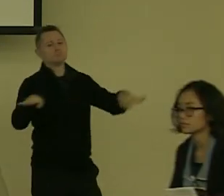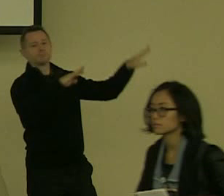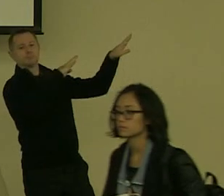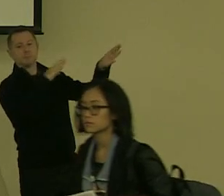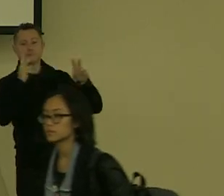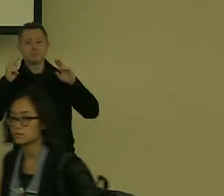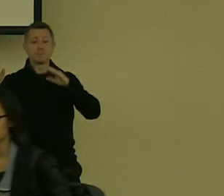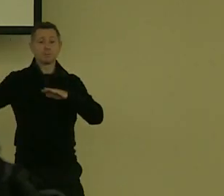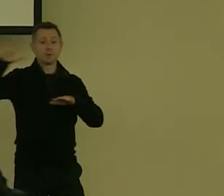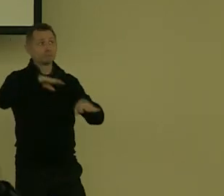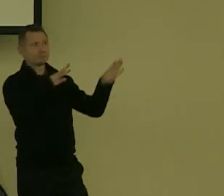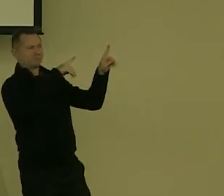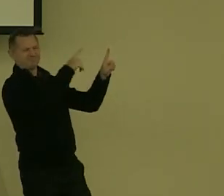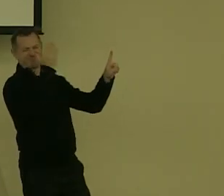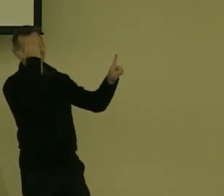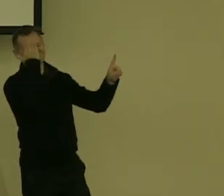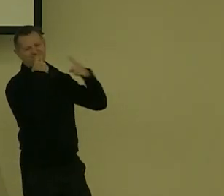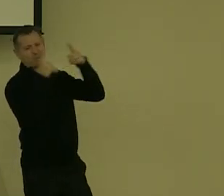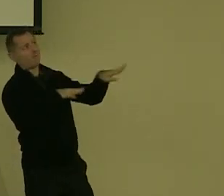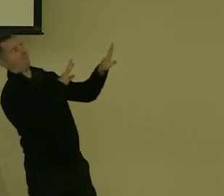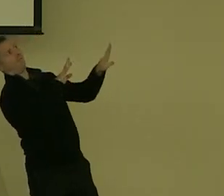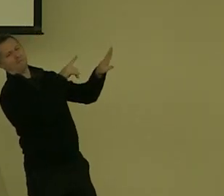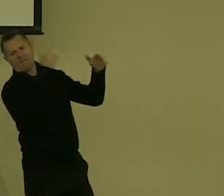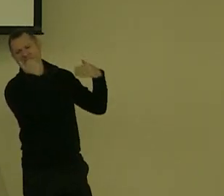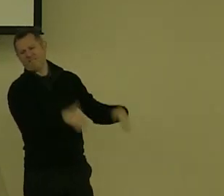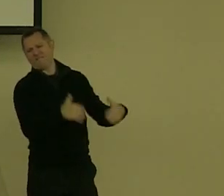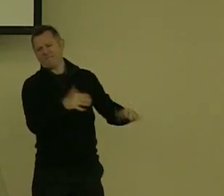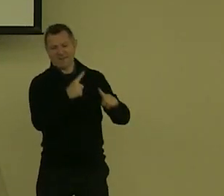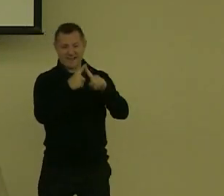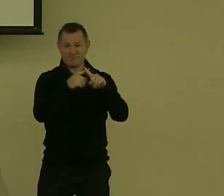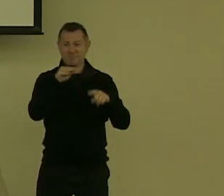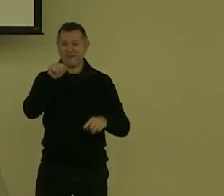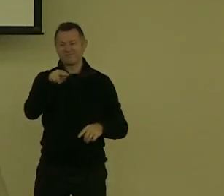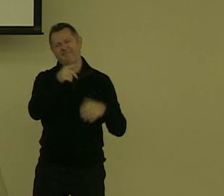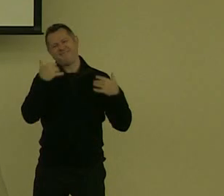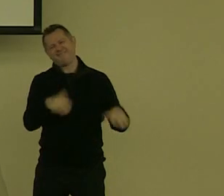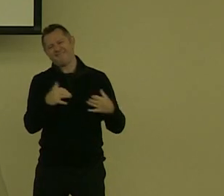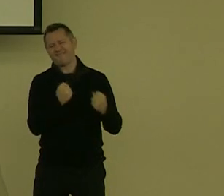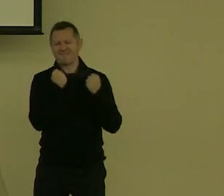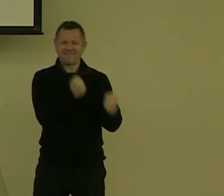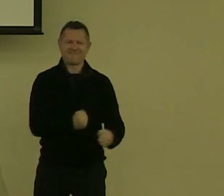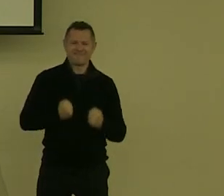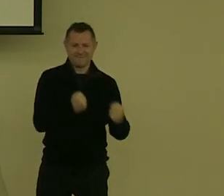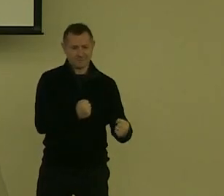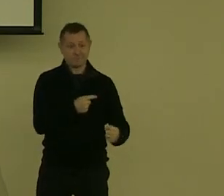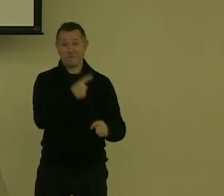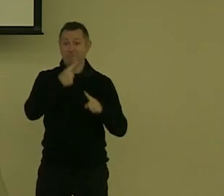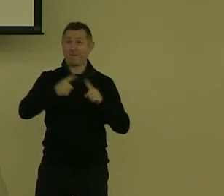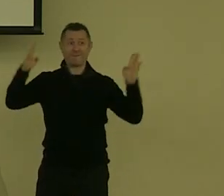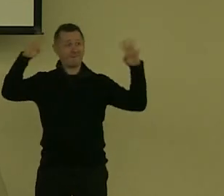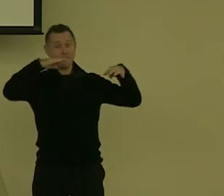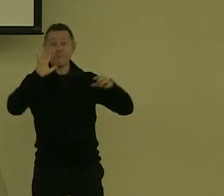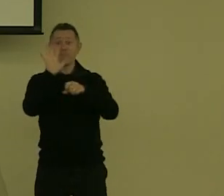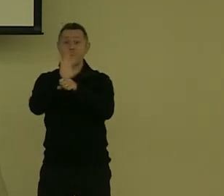the movie plots. A scant 17 years and everything that's made it to Hollywood. Yeah, yeah. And he's a nice guy. And he's done indie stuff, too. He's done